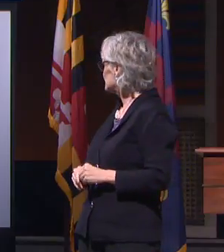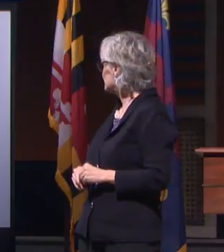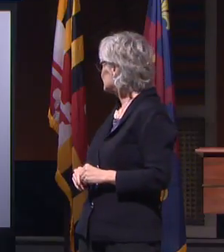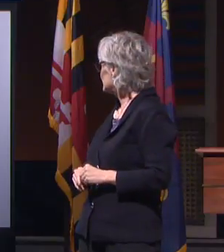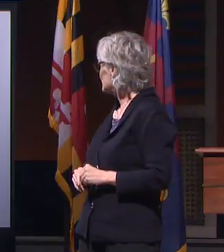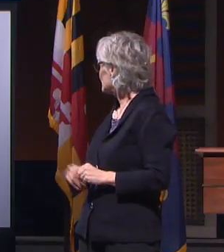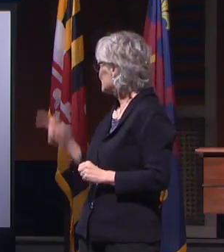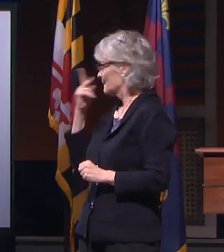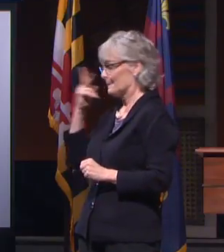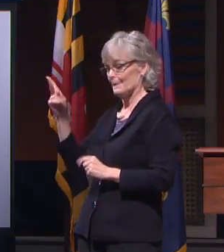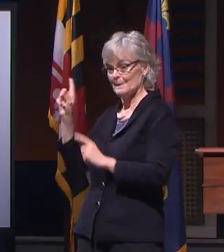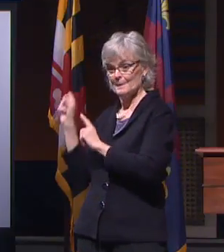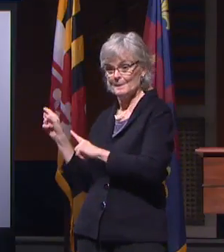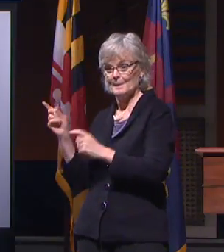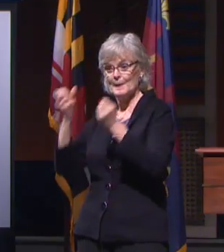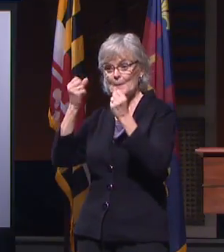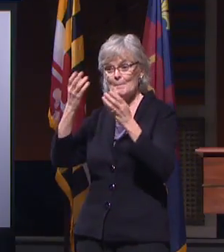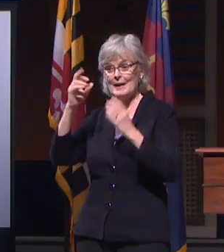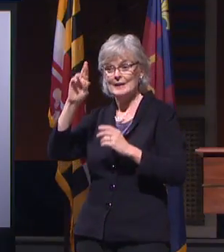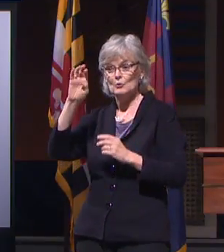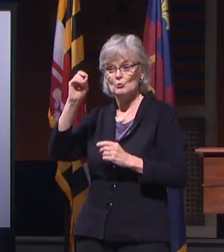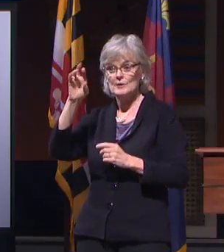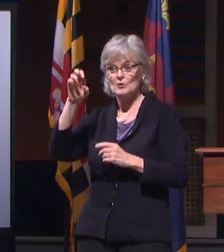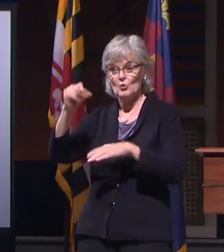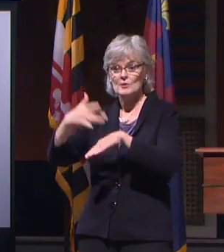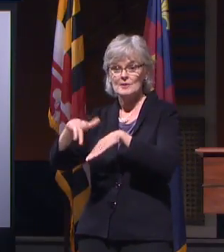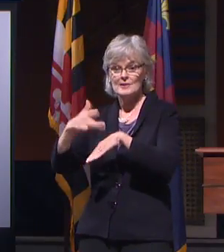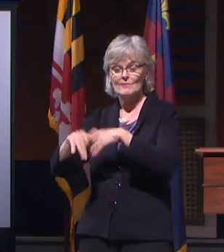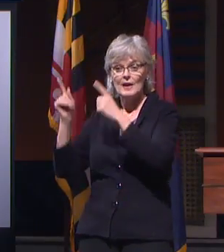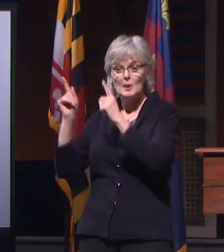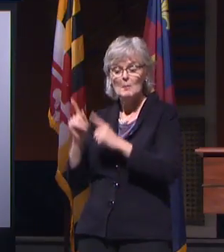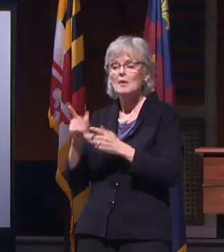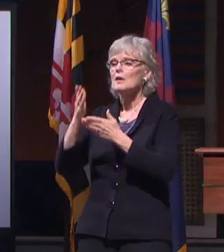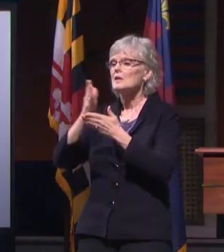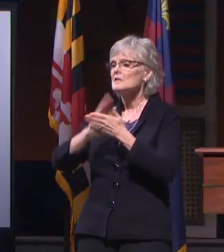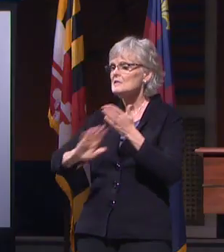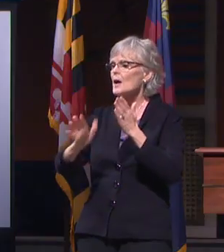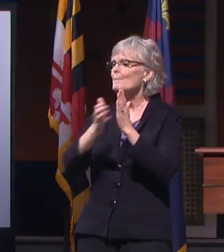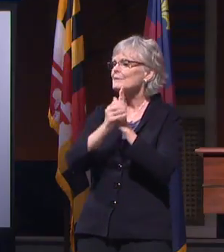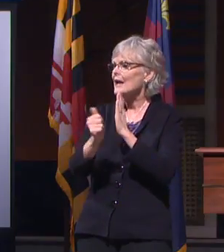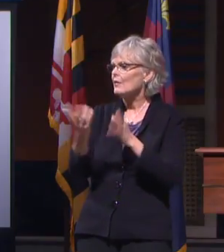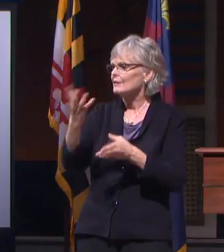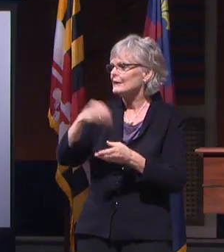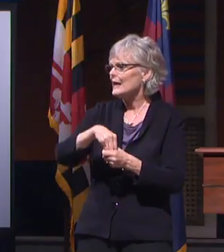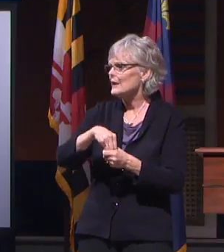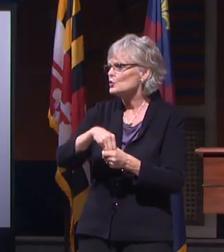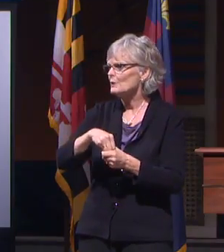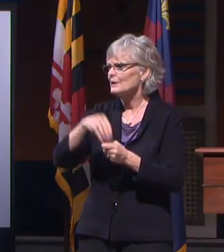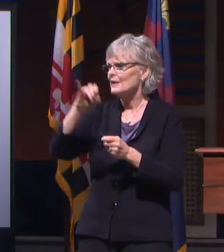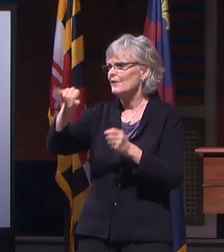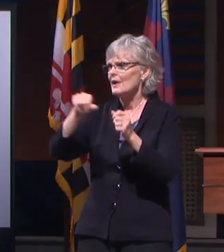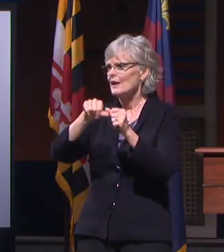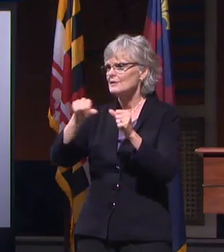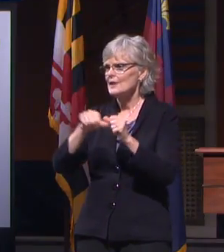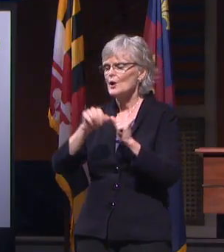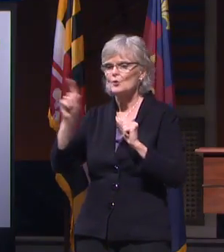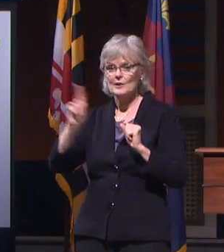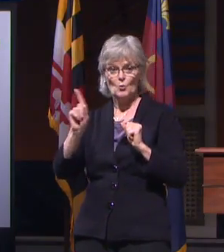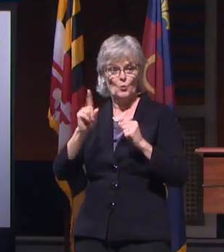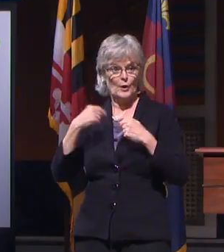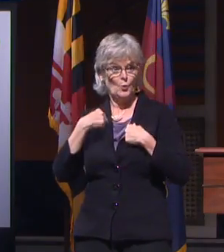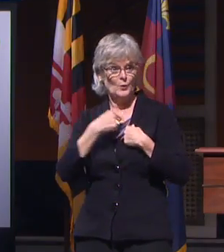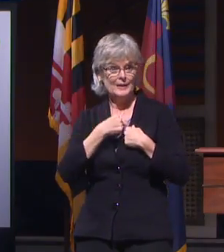You'll see on the screen that there are many resources that are available. Some of them are talent engagement. Those are areas in which we, particularly